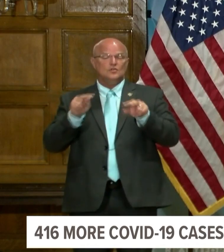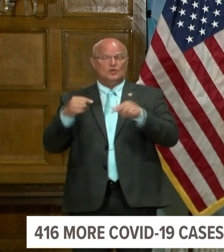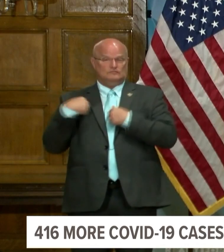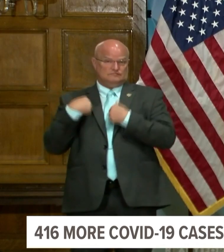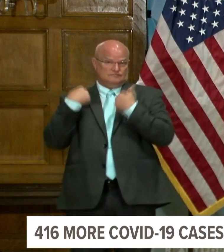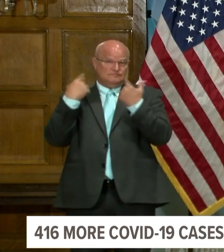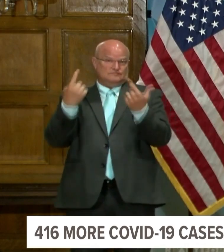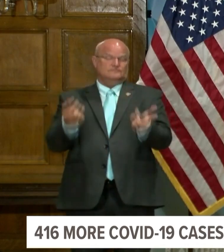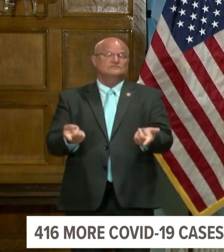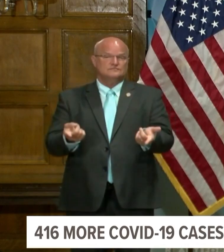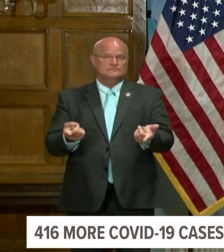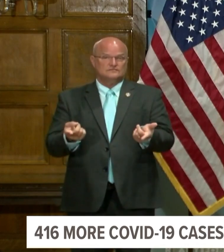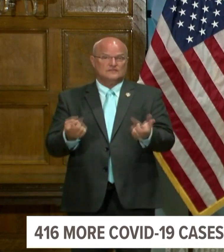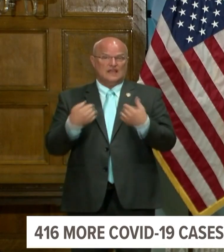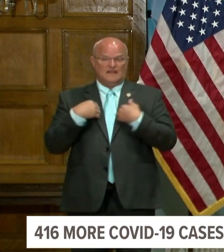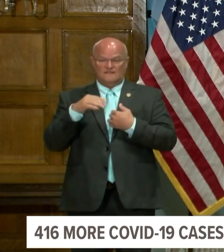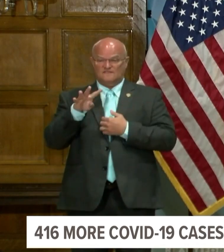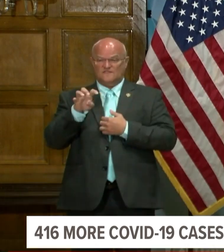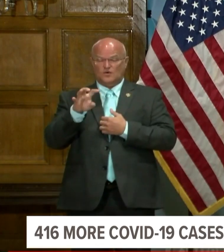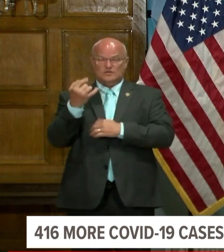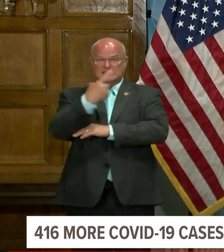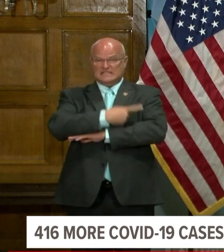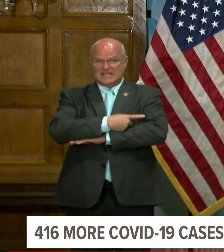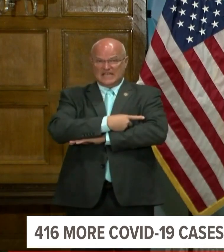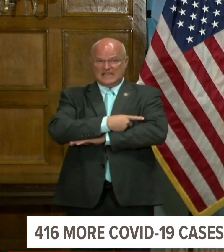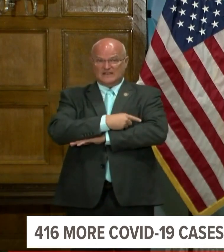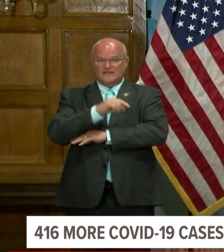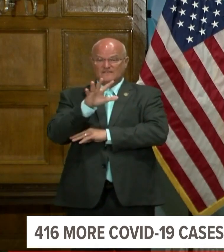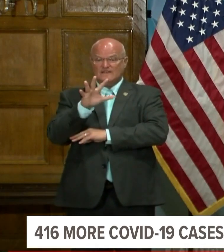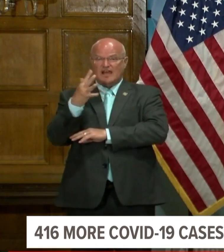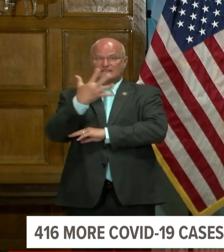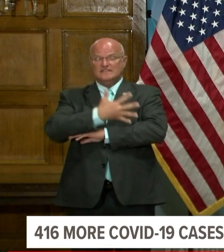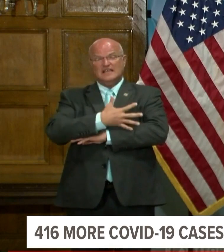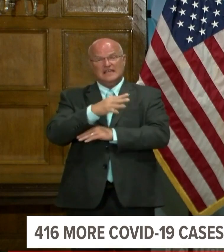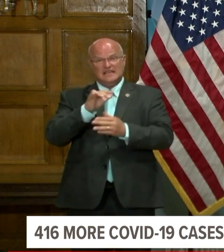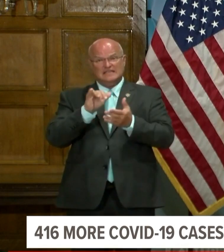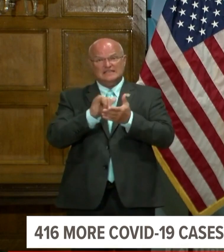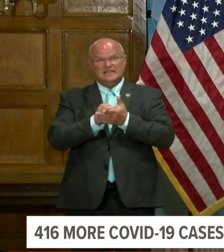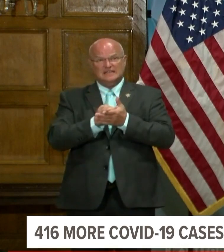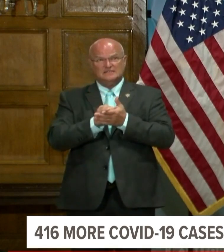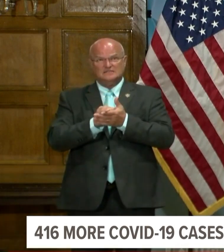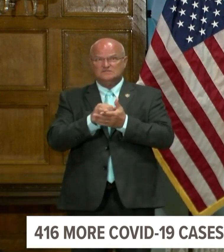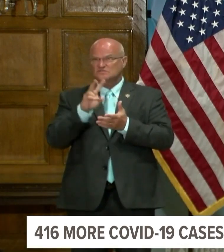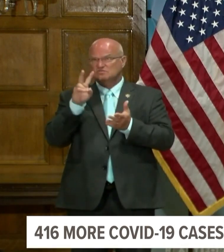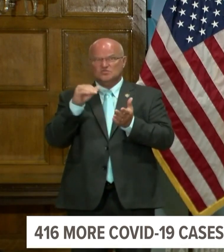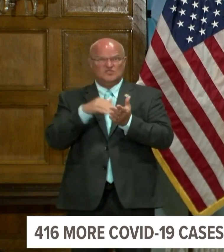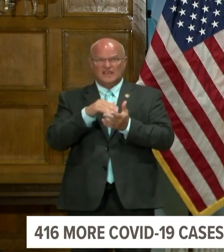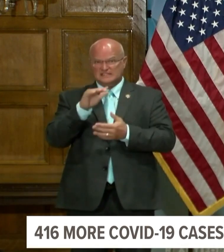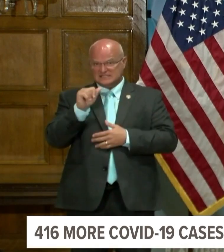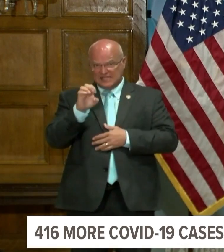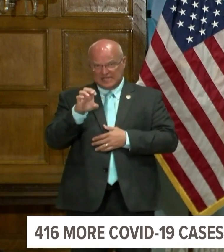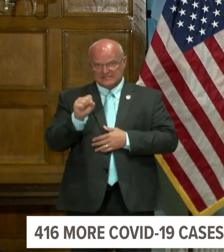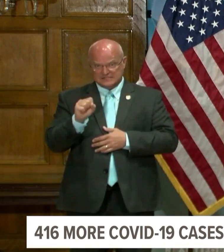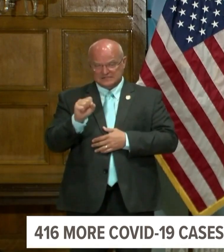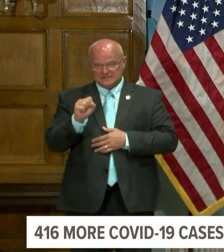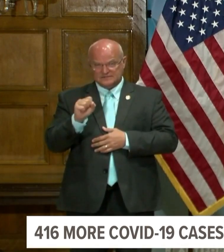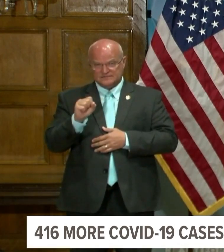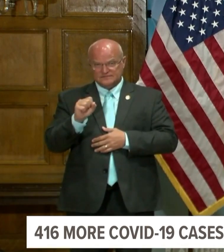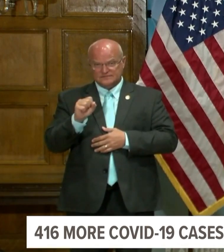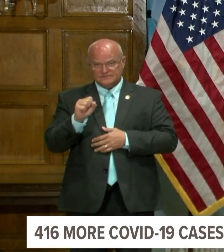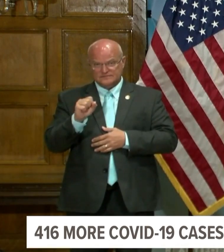the course of, if you have 400 a day over 5 days, that's, what is that, 2,000 cases?